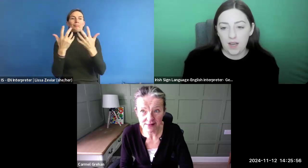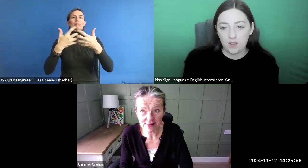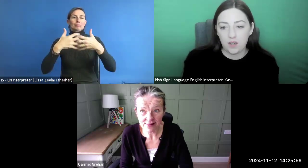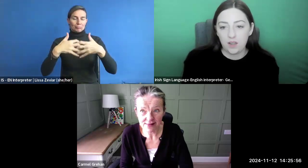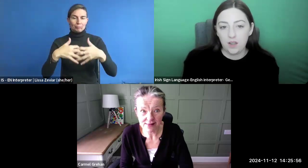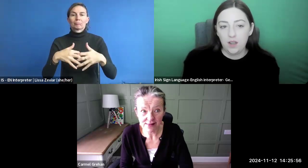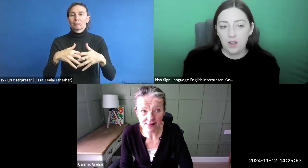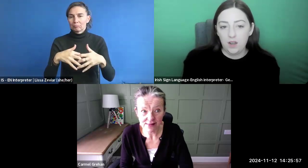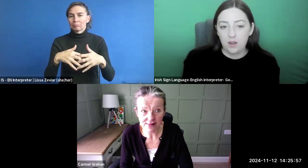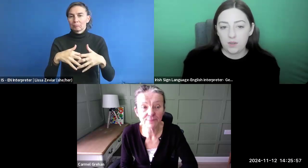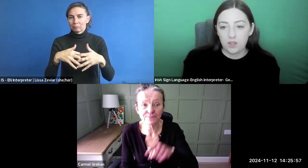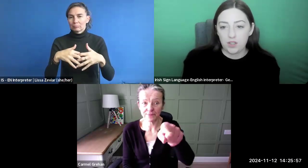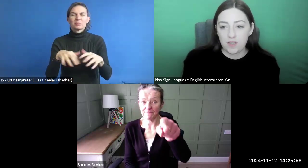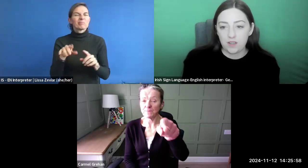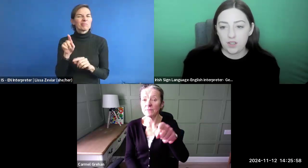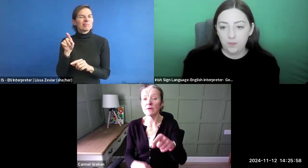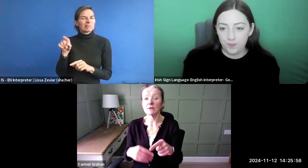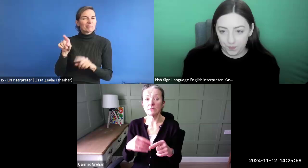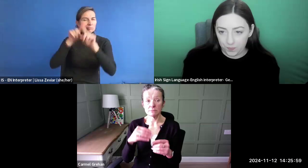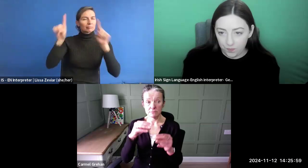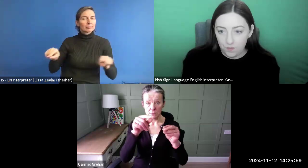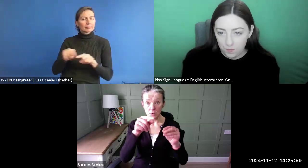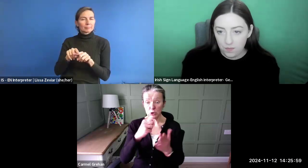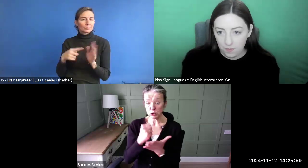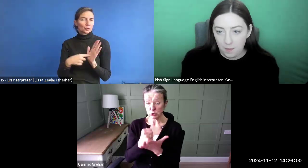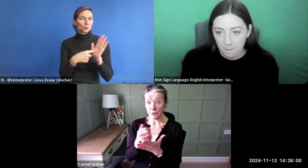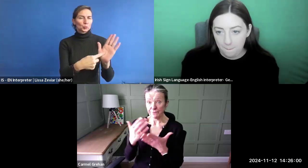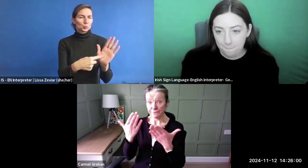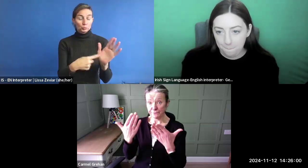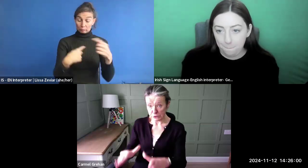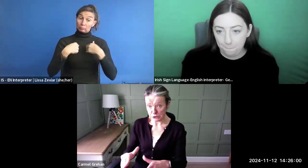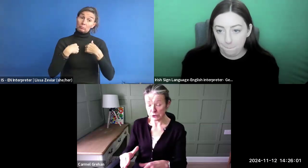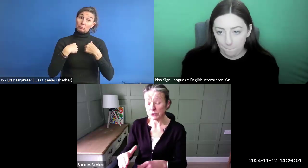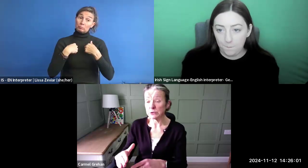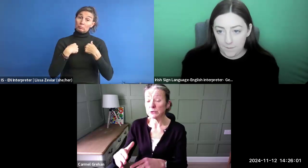what they had to, what the students had to do.